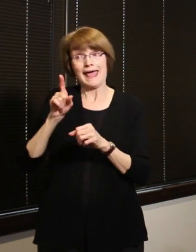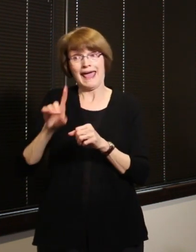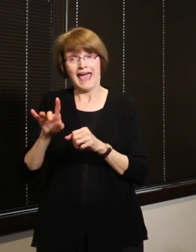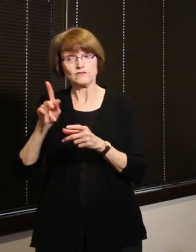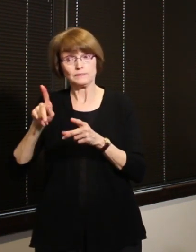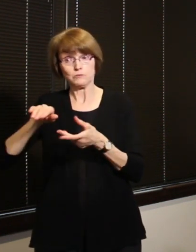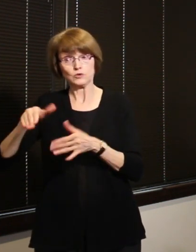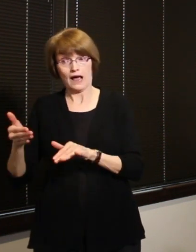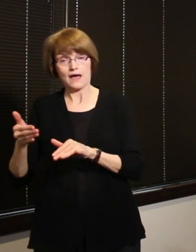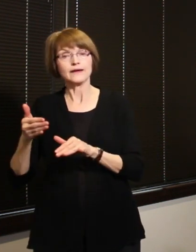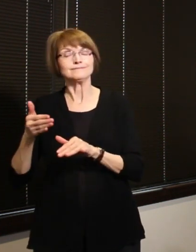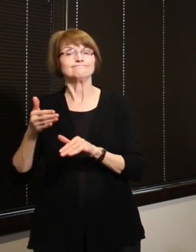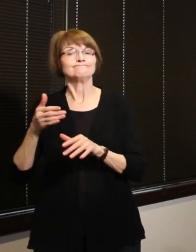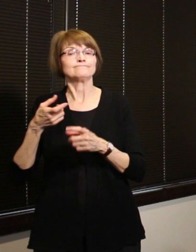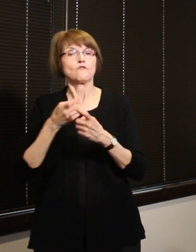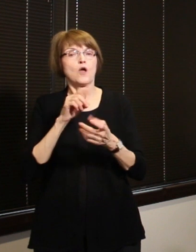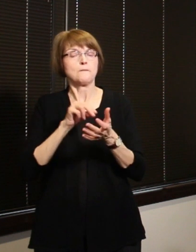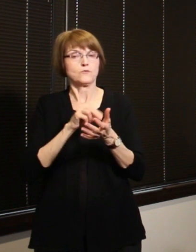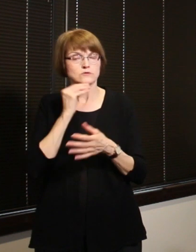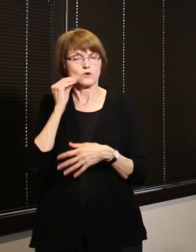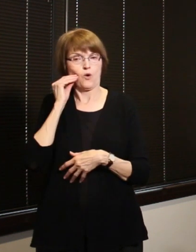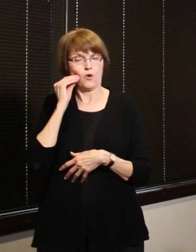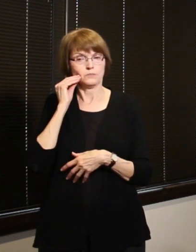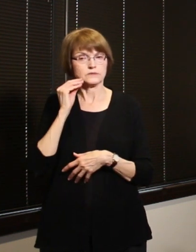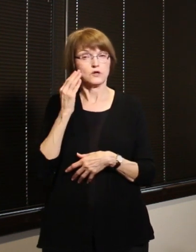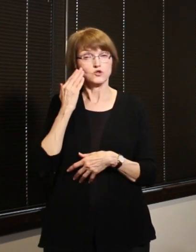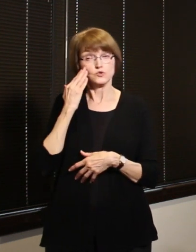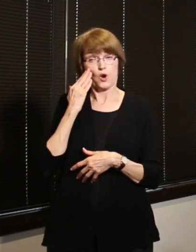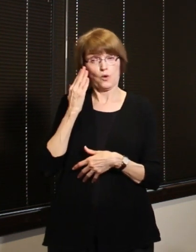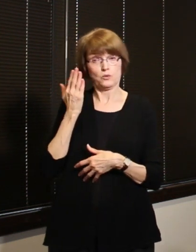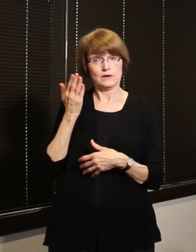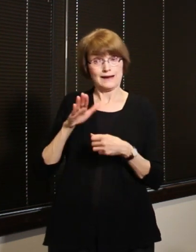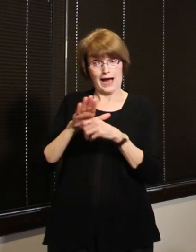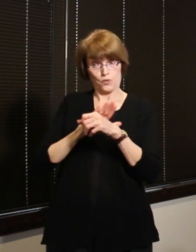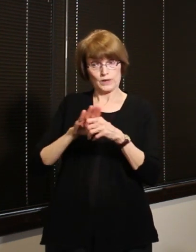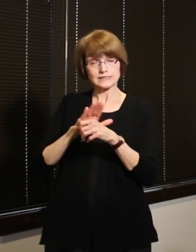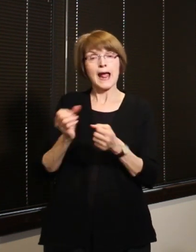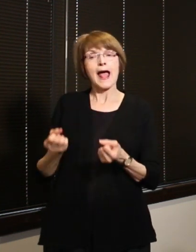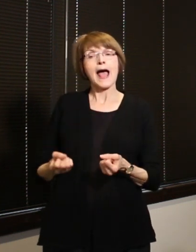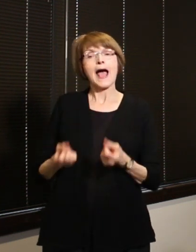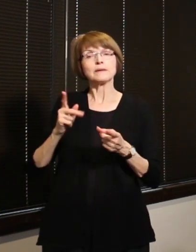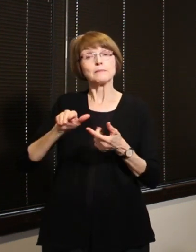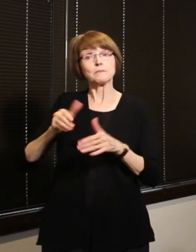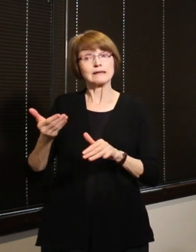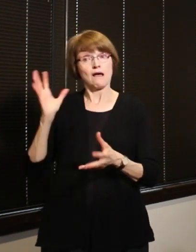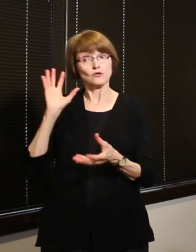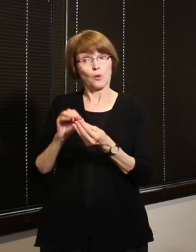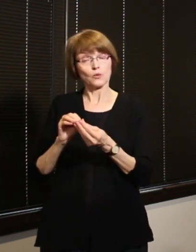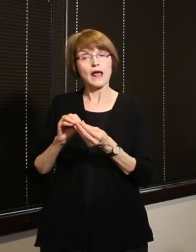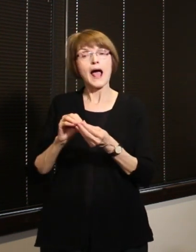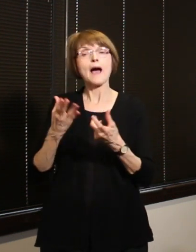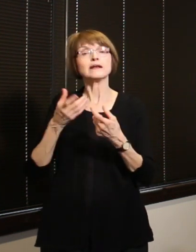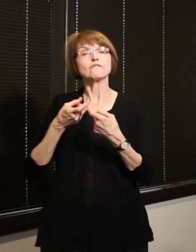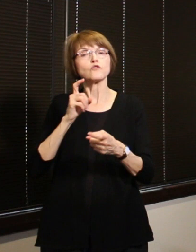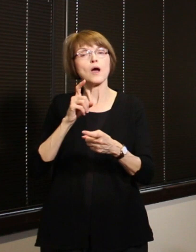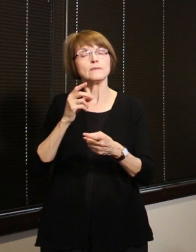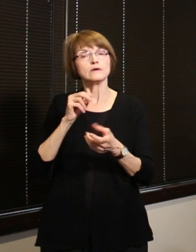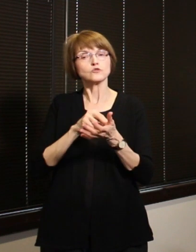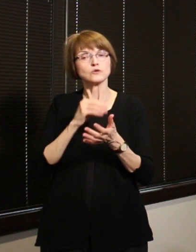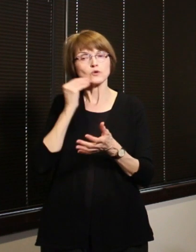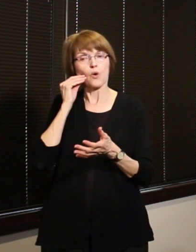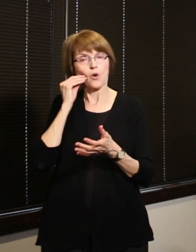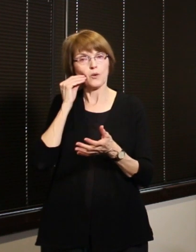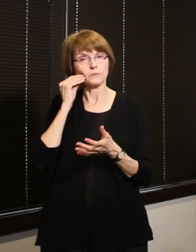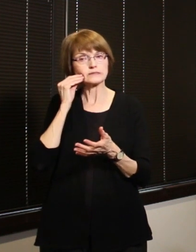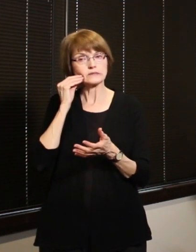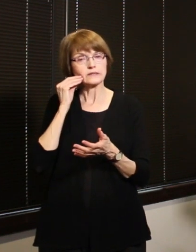Are you able to provide any data for how many deaths or cases in our region have come from nursing homes? I can't provide any